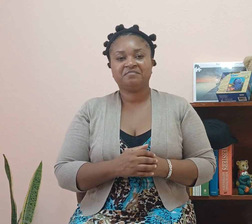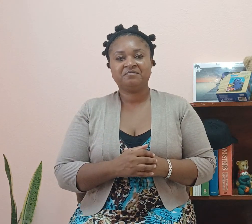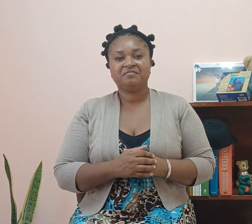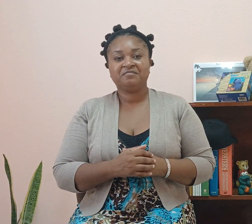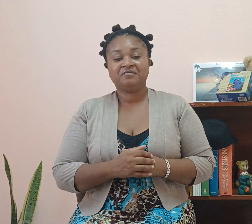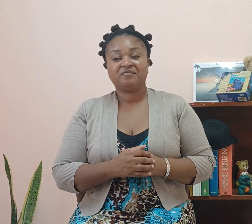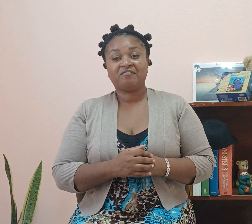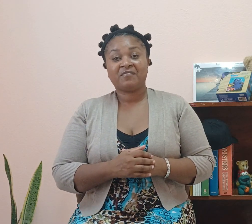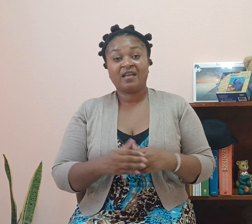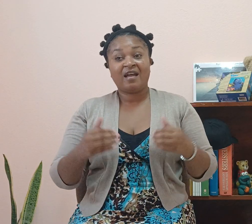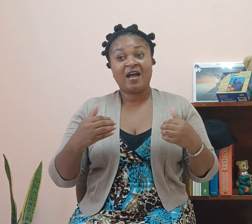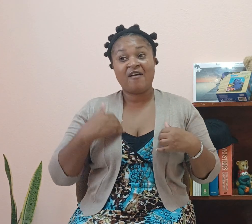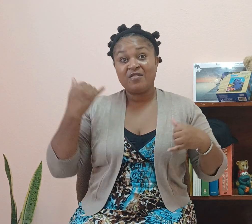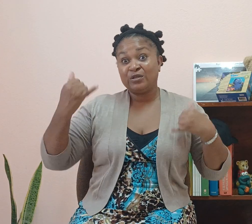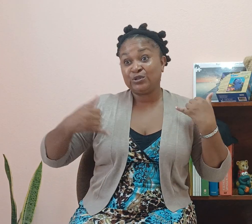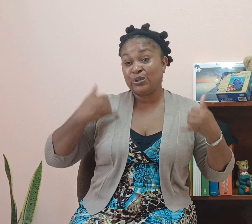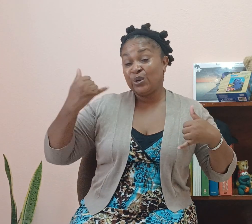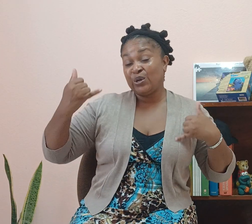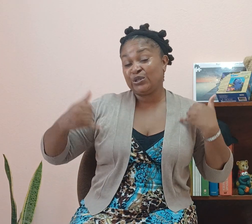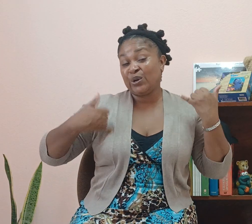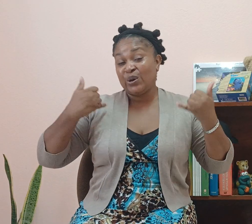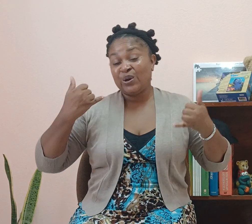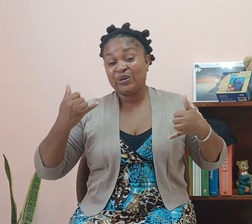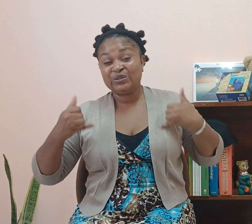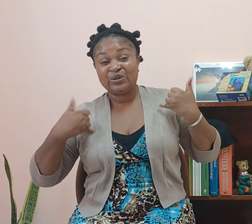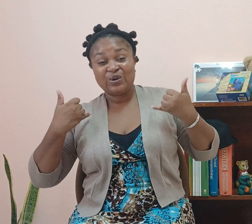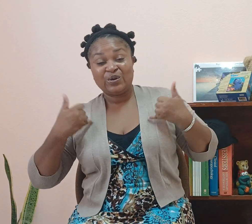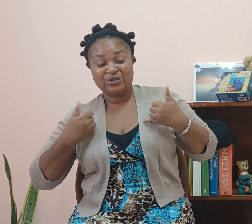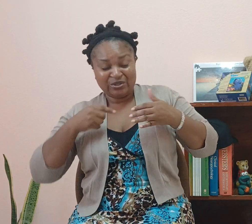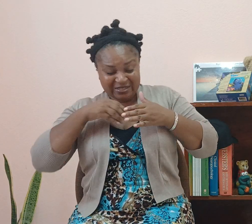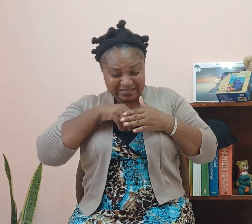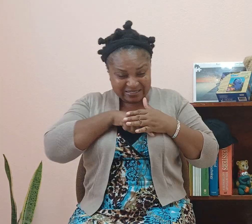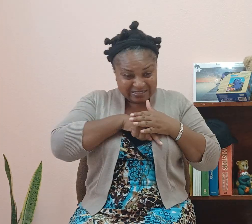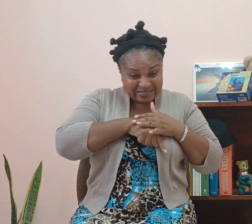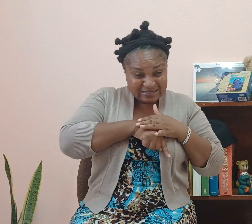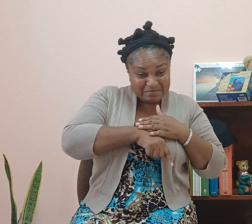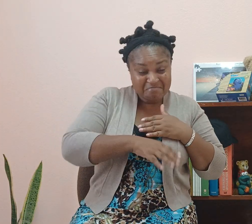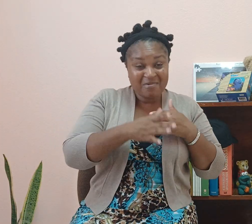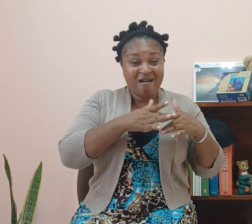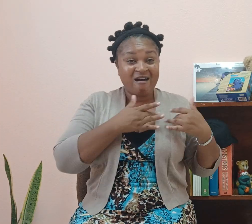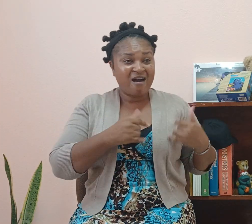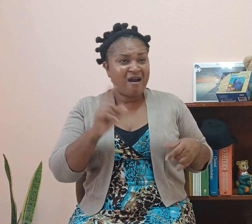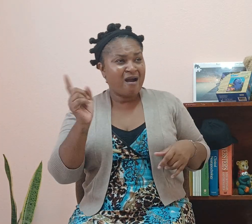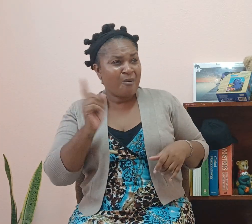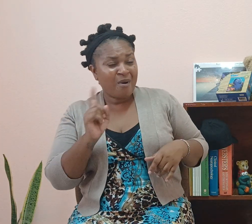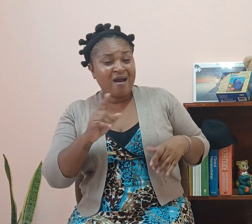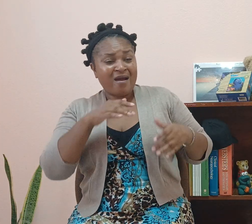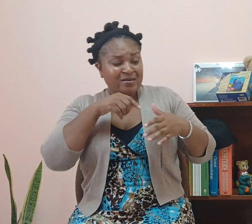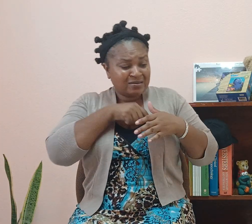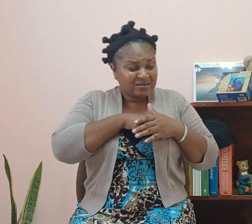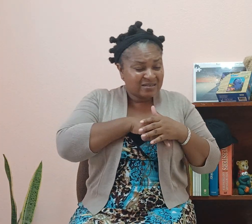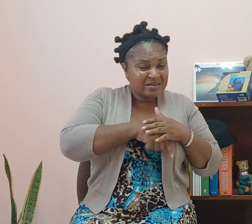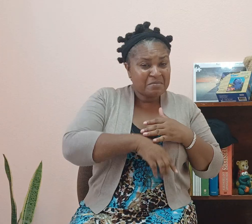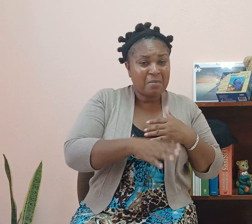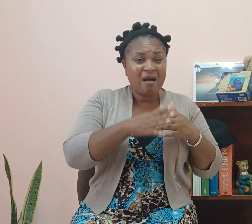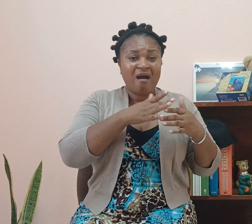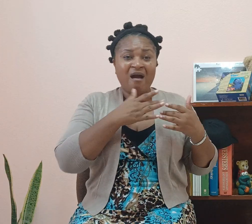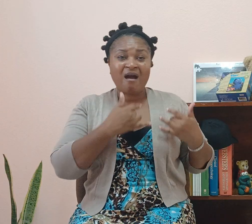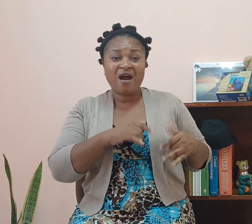I've got the joy, joy, joy, joy down in my heart. Where? Down in my heart. Where? Down